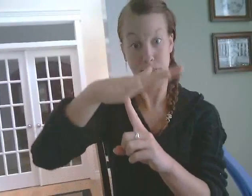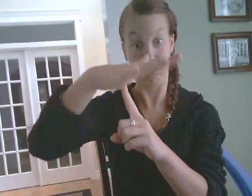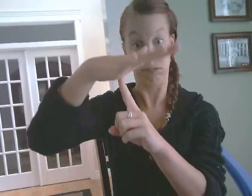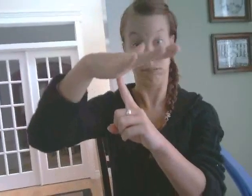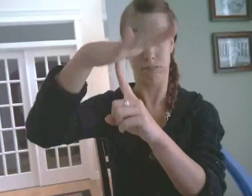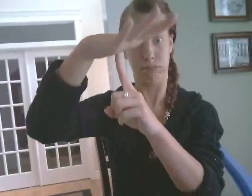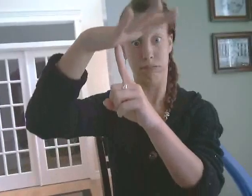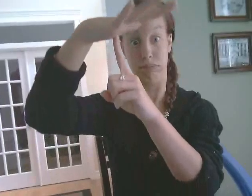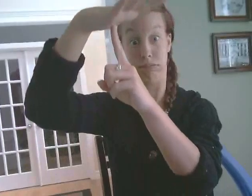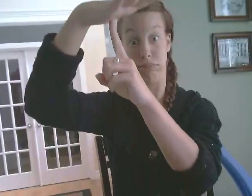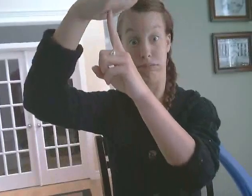and attempt to hold it